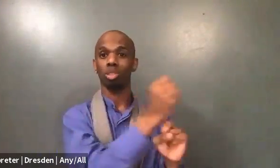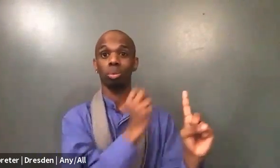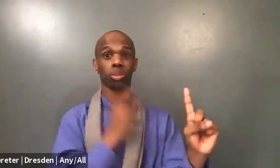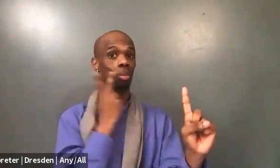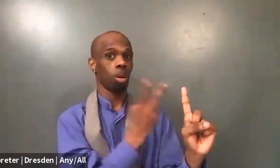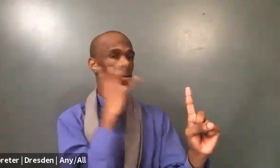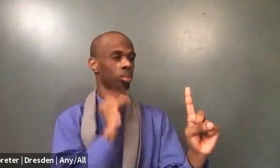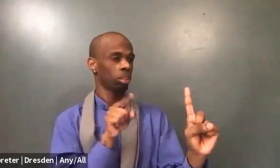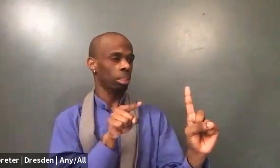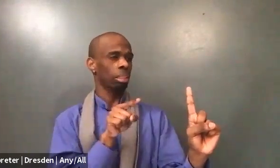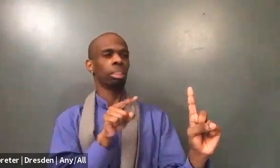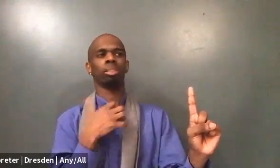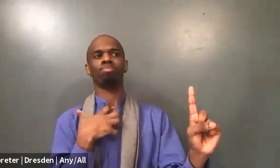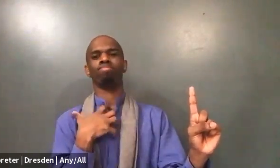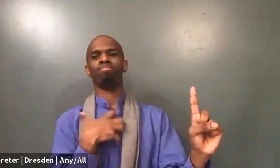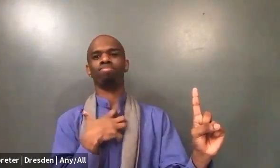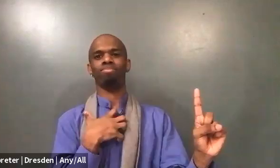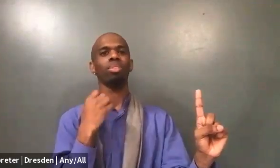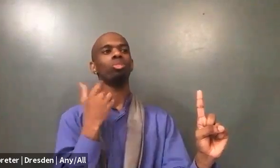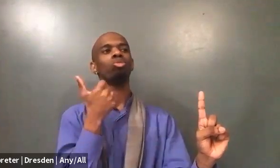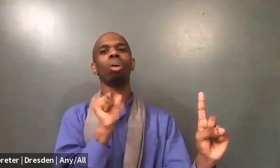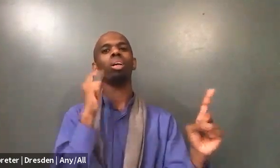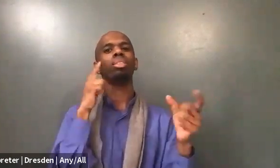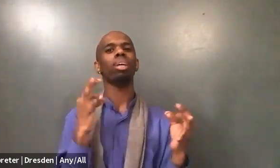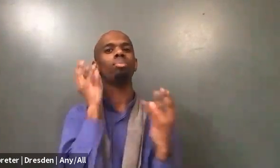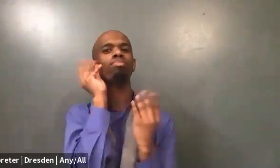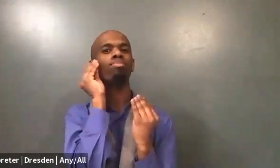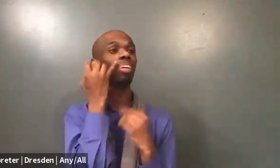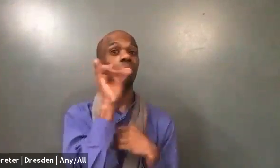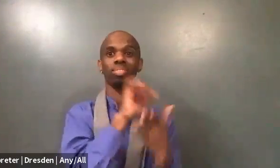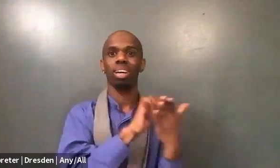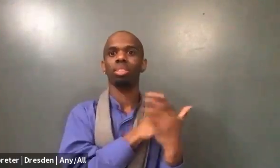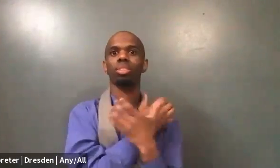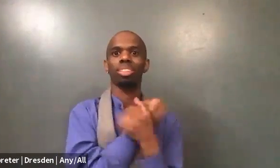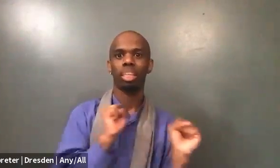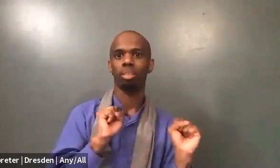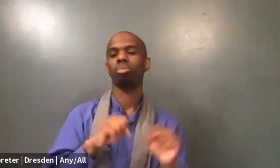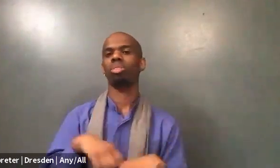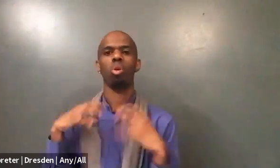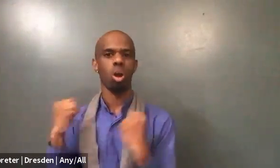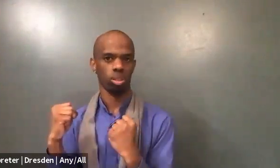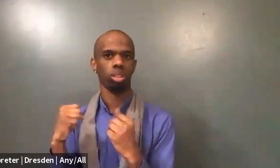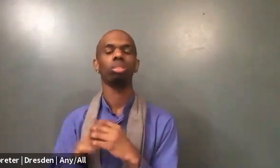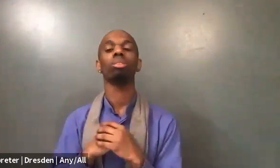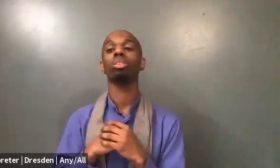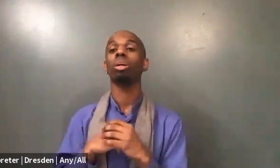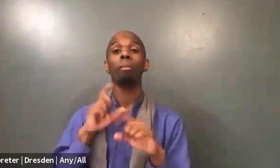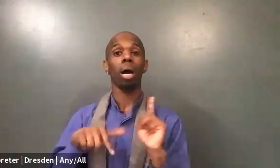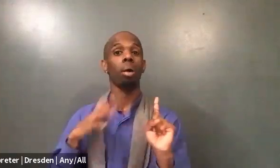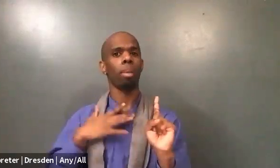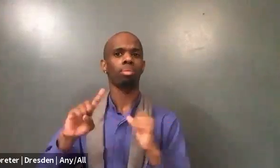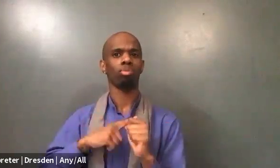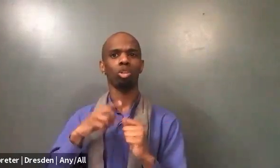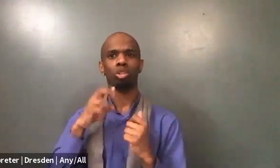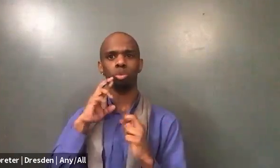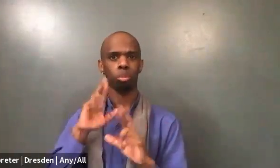maybe we can segue into that next and talk about what that looks like. But my knee-jerk response is thinking about, I